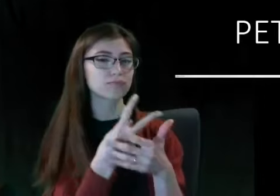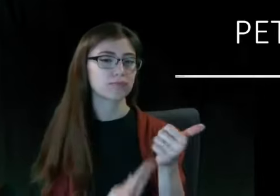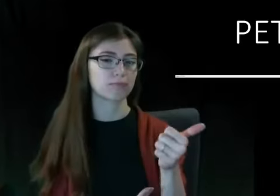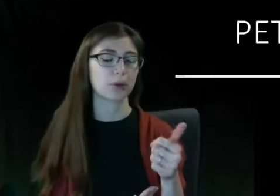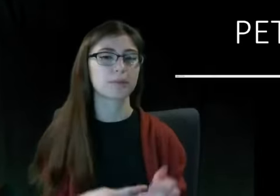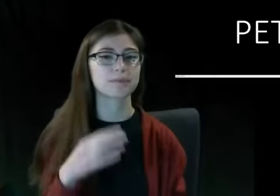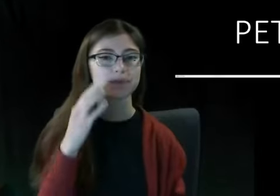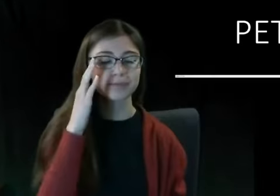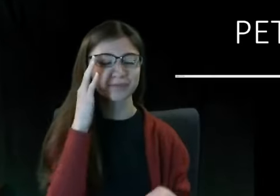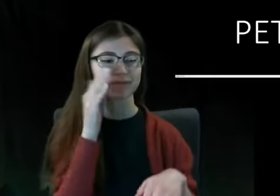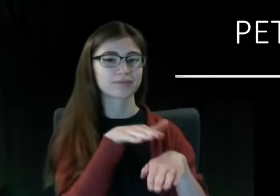Oh.